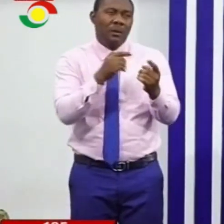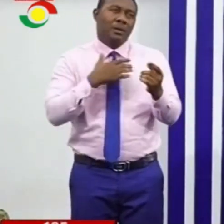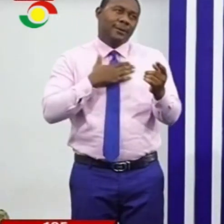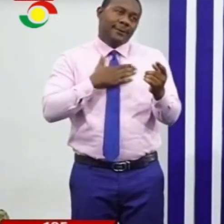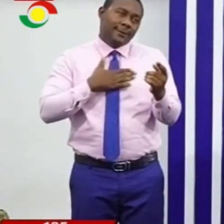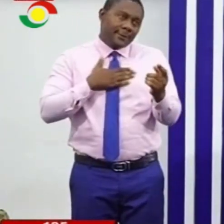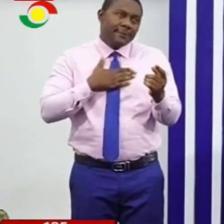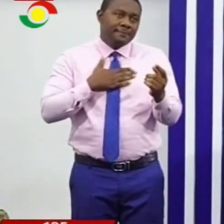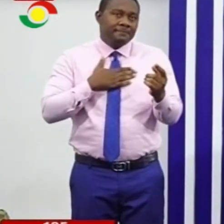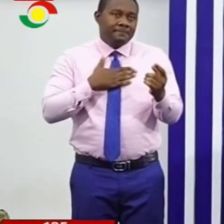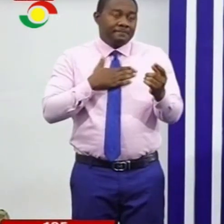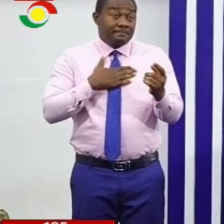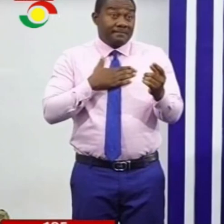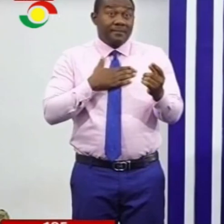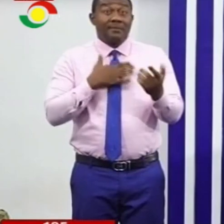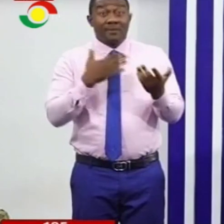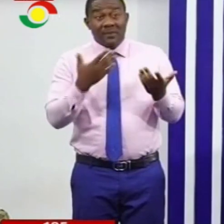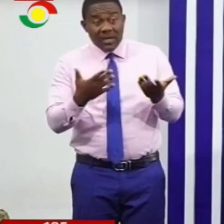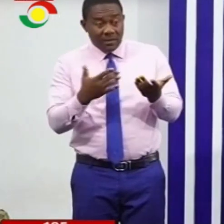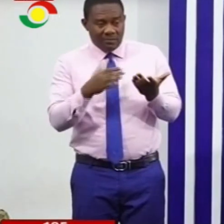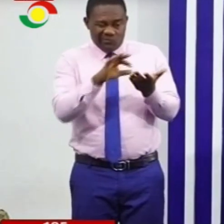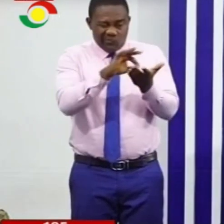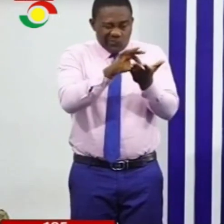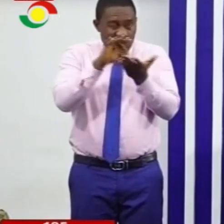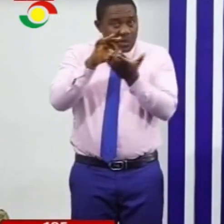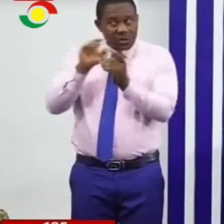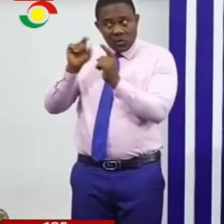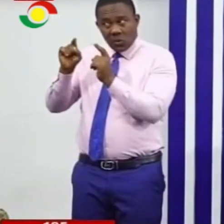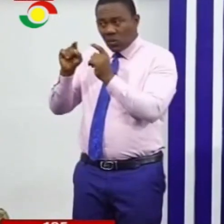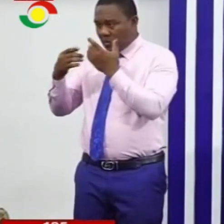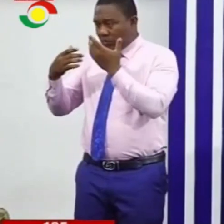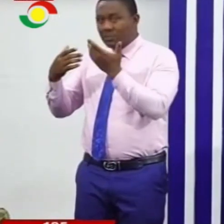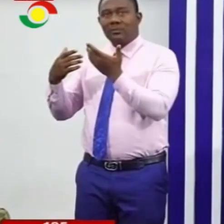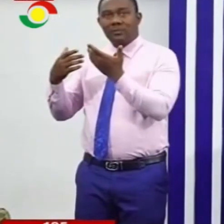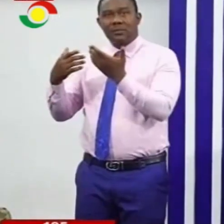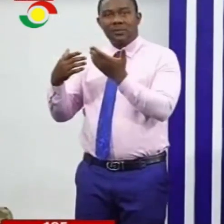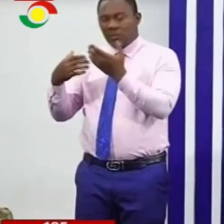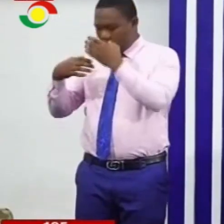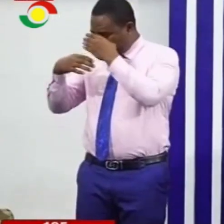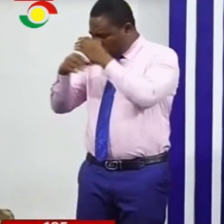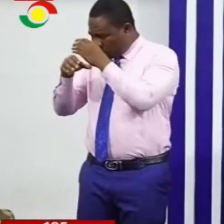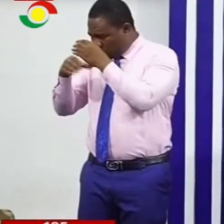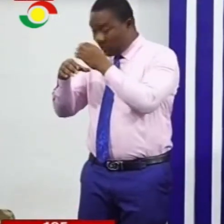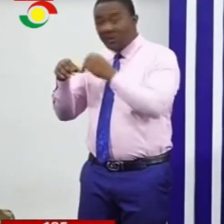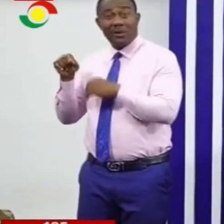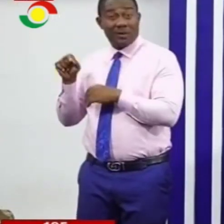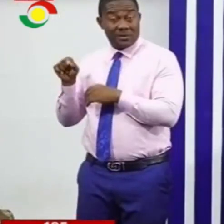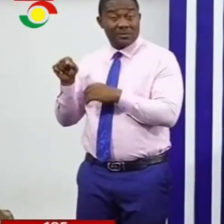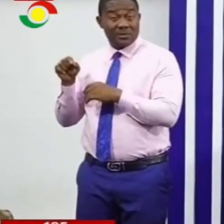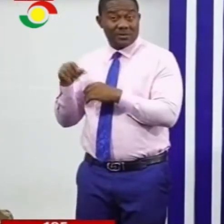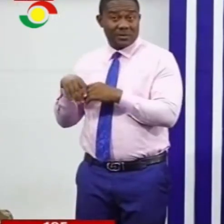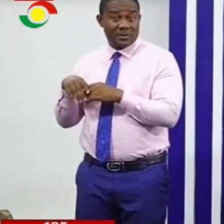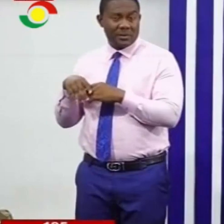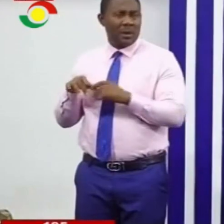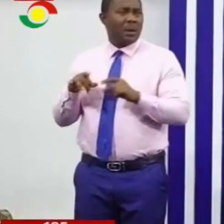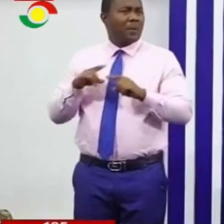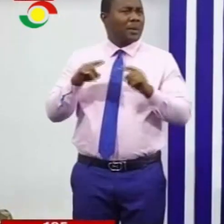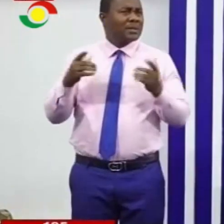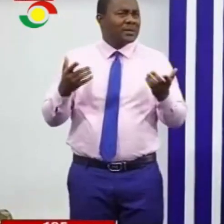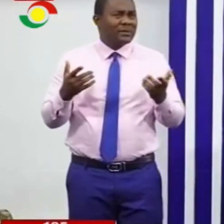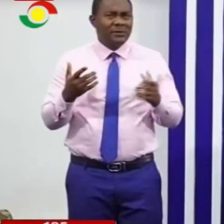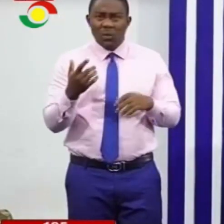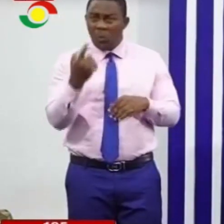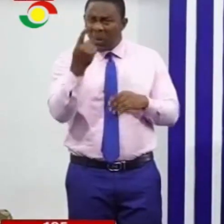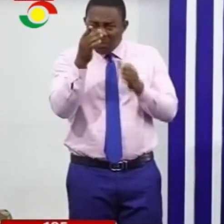take samples from that person and transport for tests. But if we meet one of